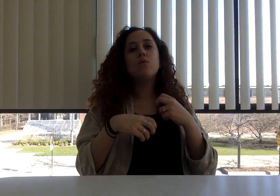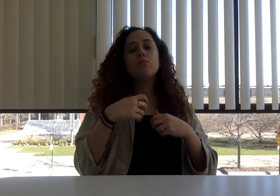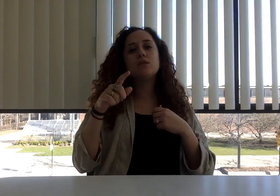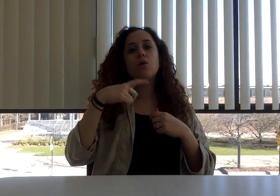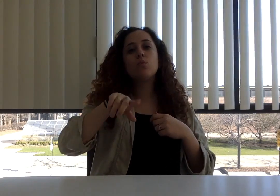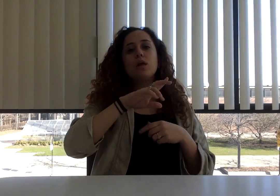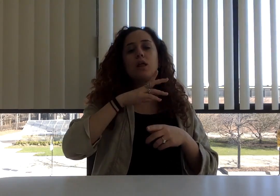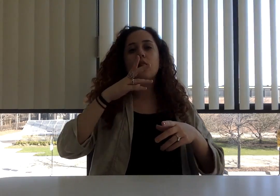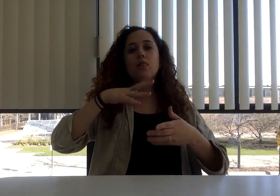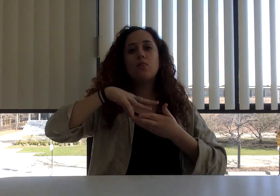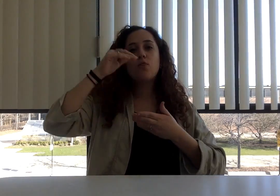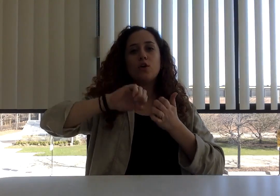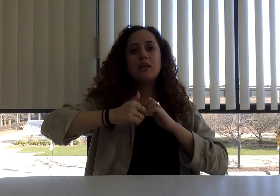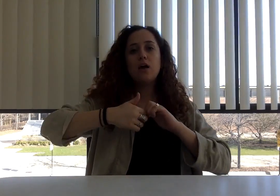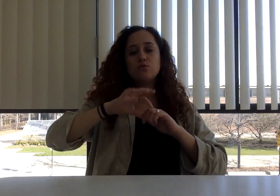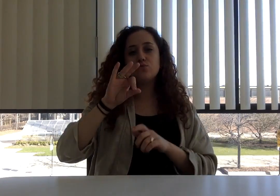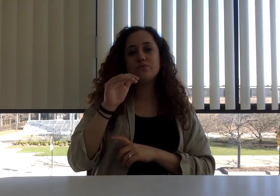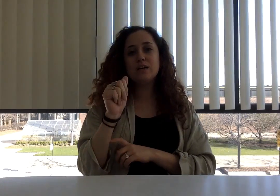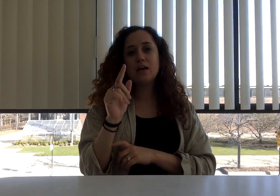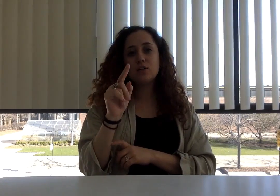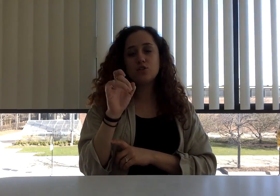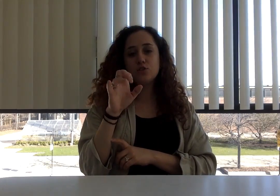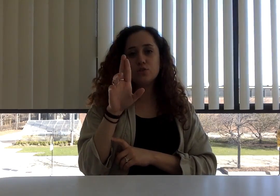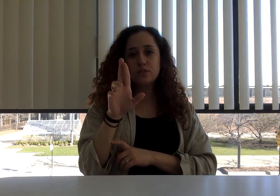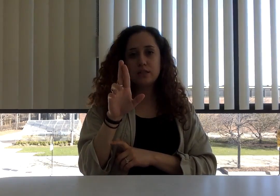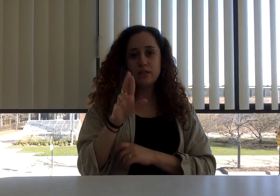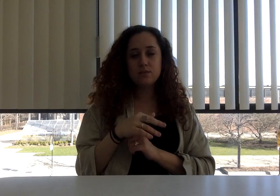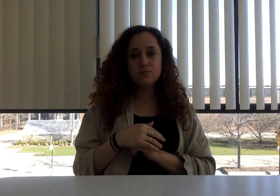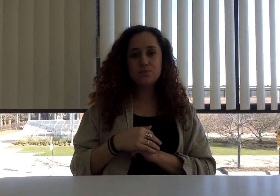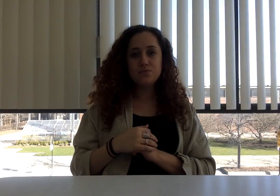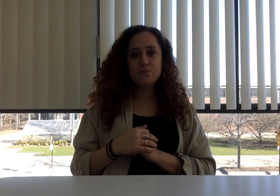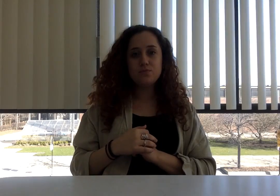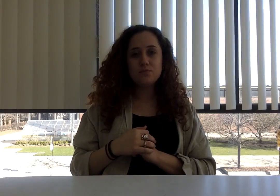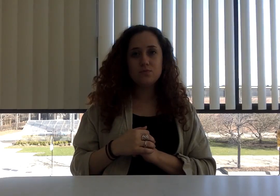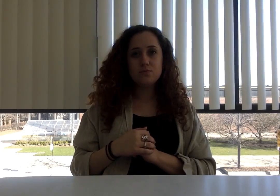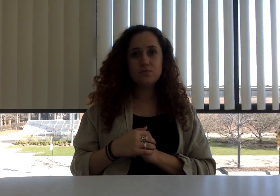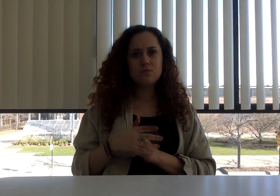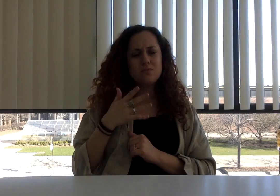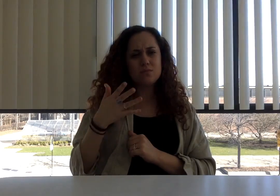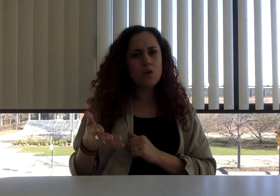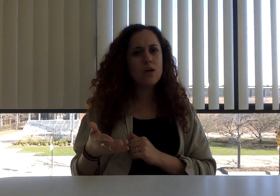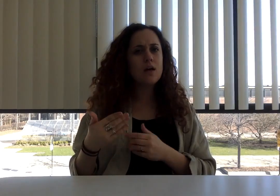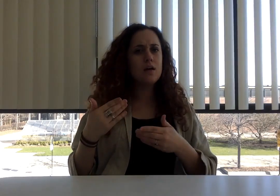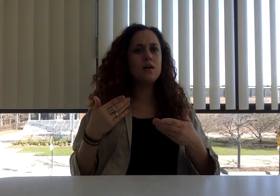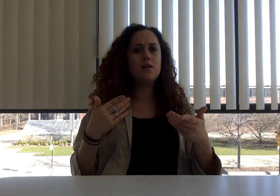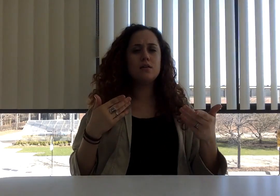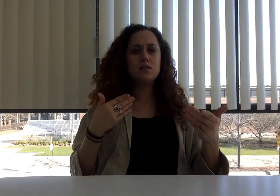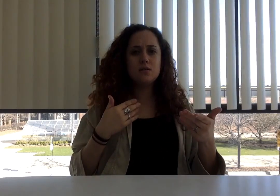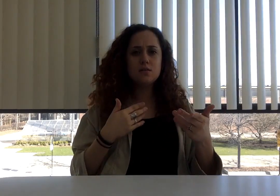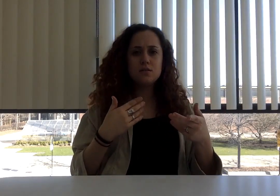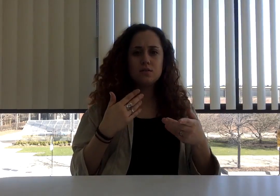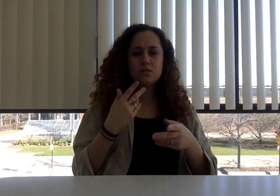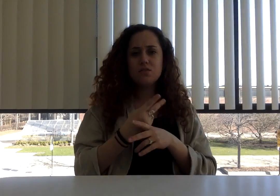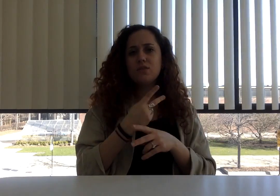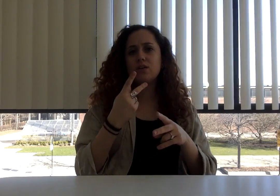to the 4th equal x squared. Go ahead and play with it and then substitute back in. You'll find out that x squared minus 2 times